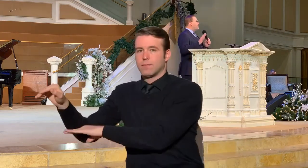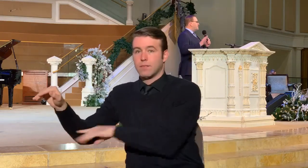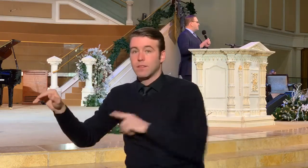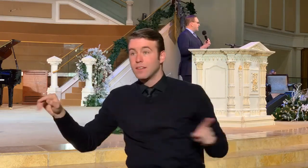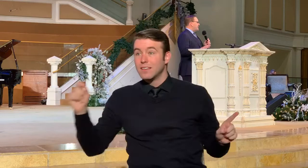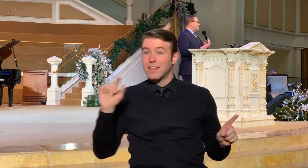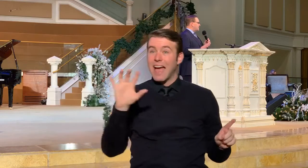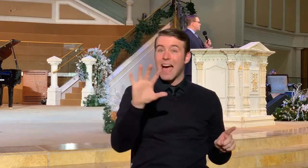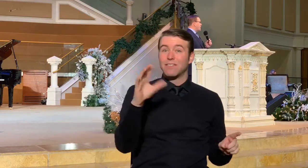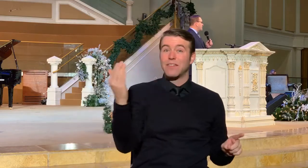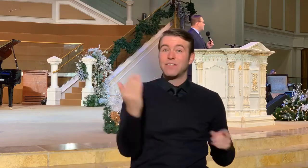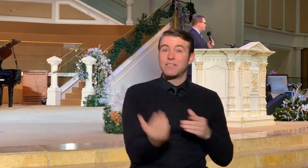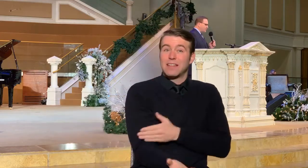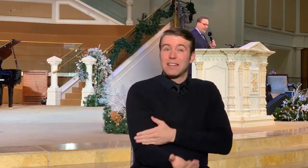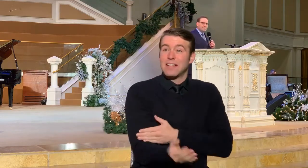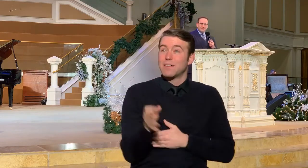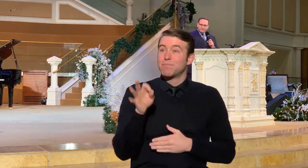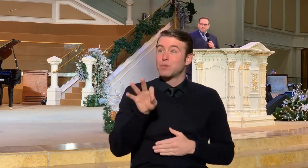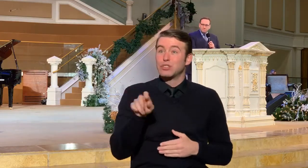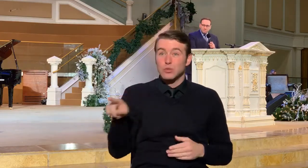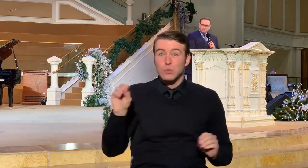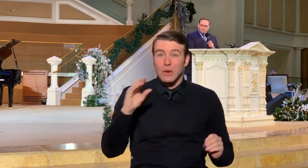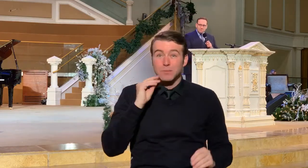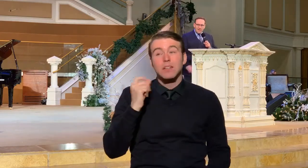at 5:15, that's quite an experience.